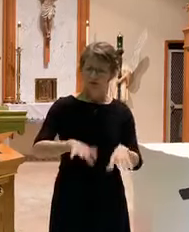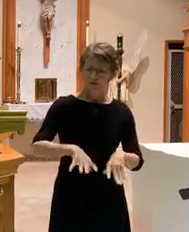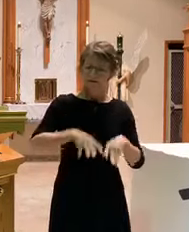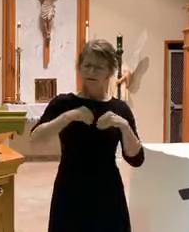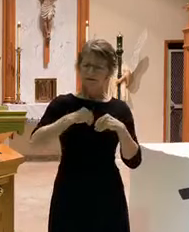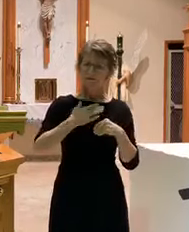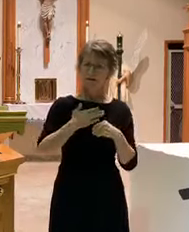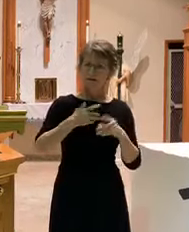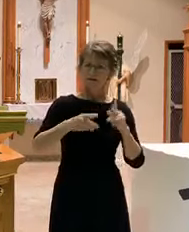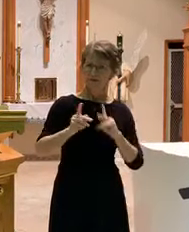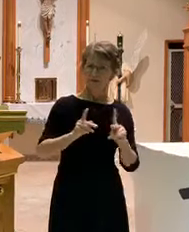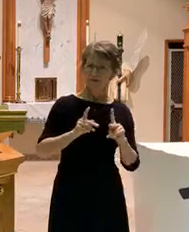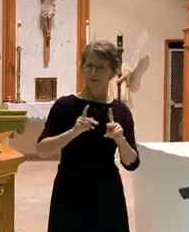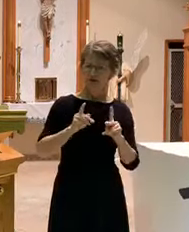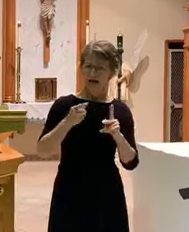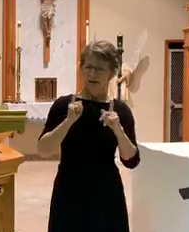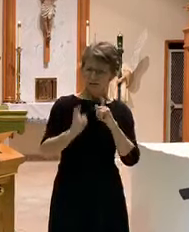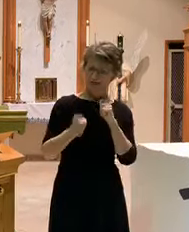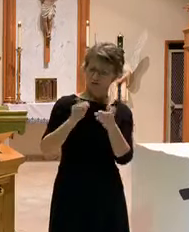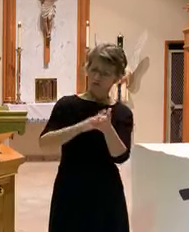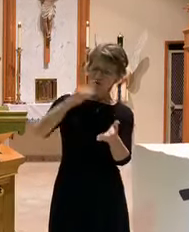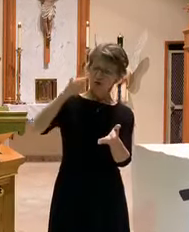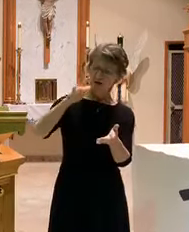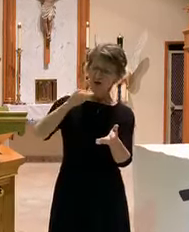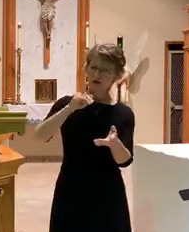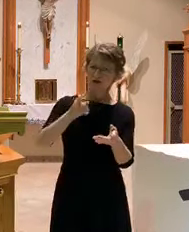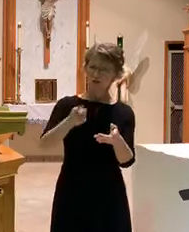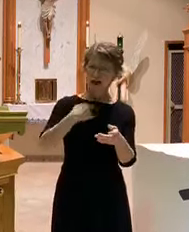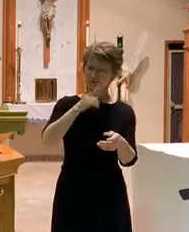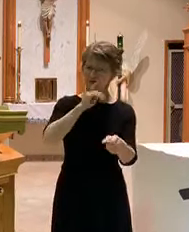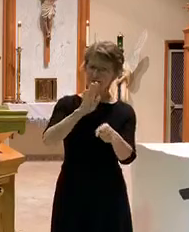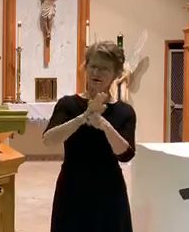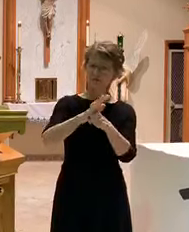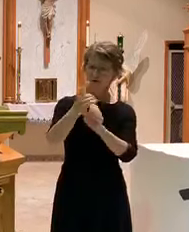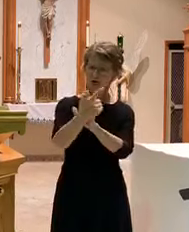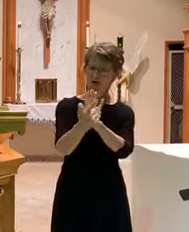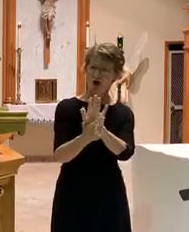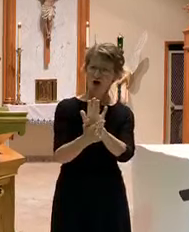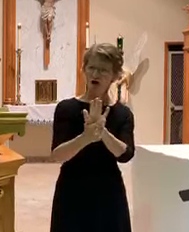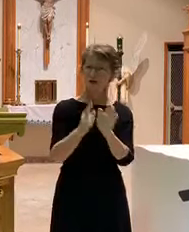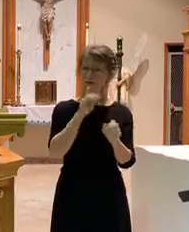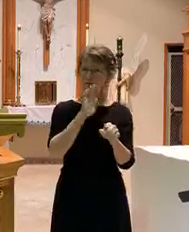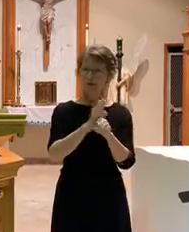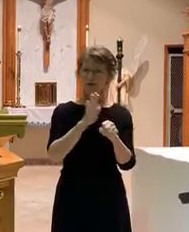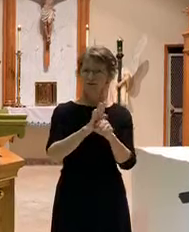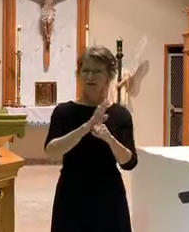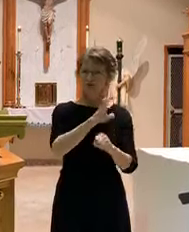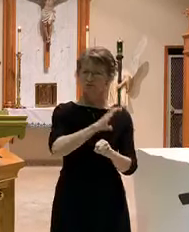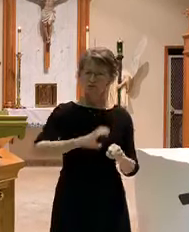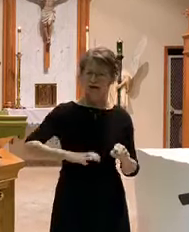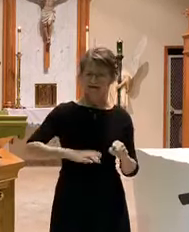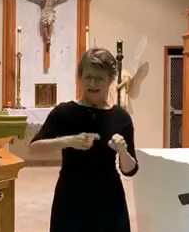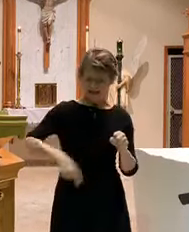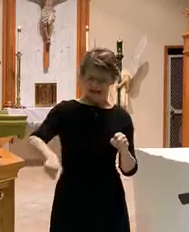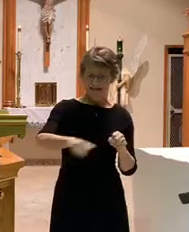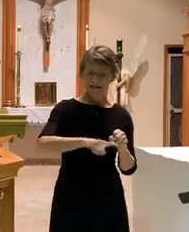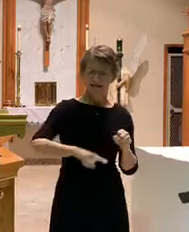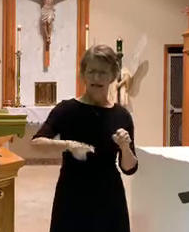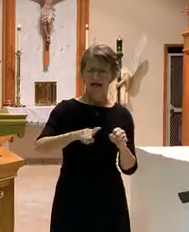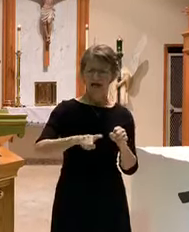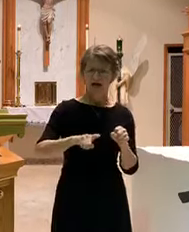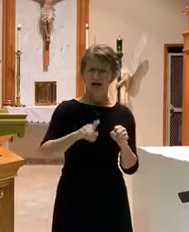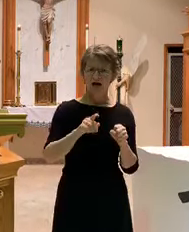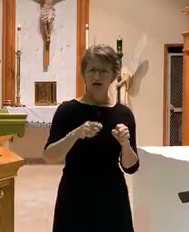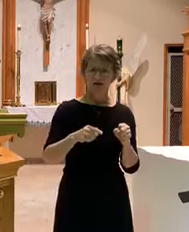the glory, the covenants, the giving of the law, the worship, and the promises. Theirs the